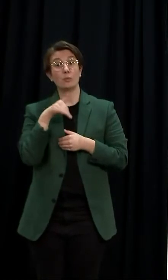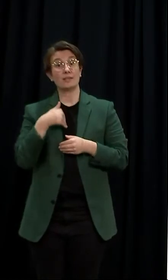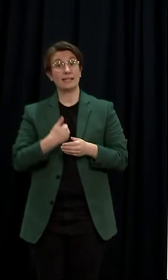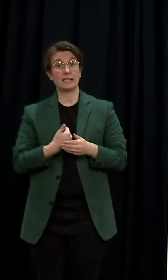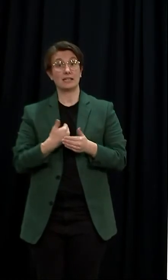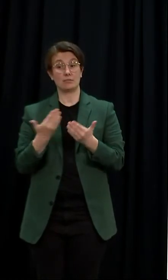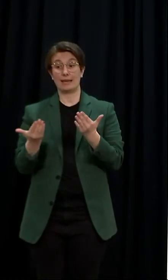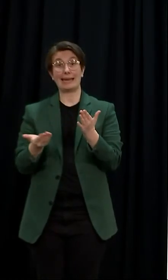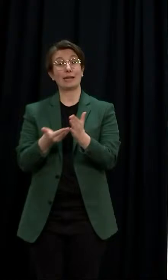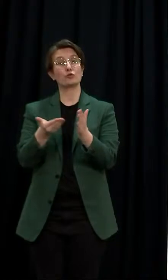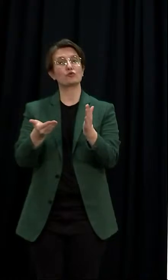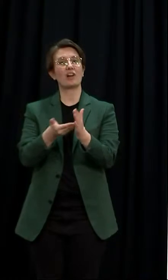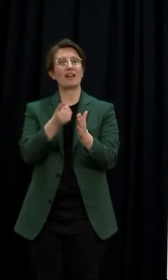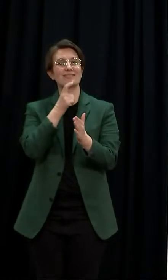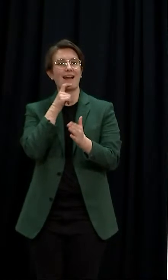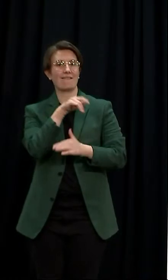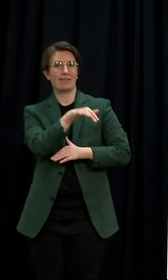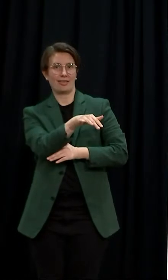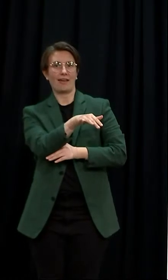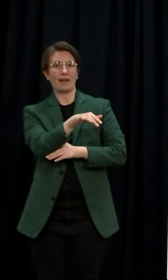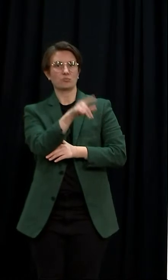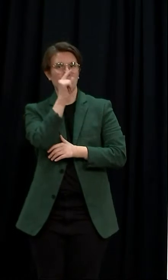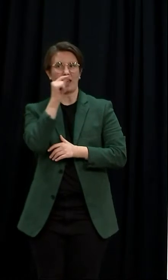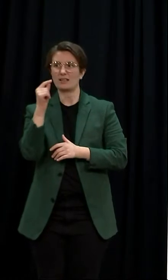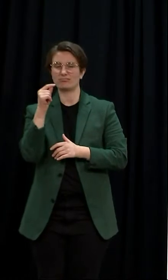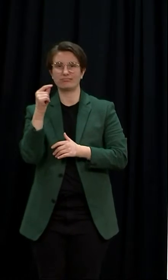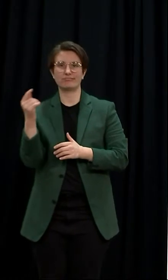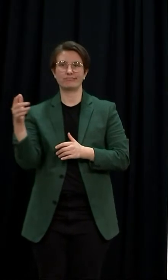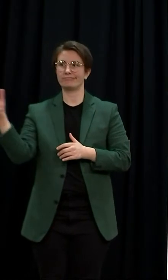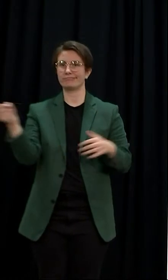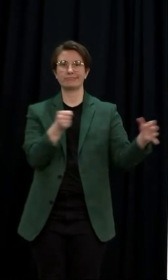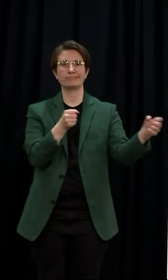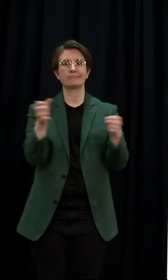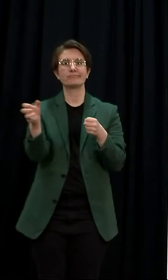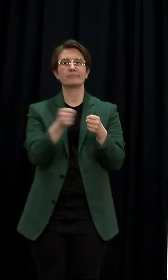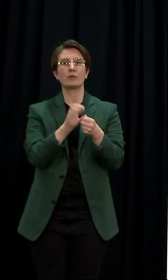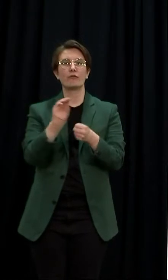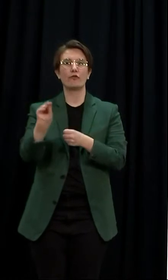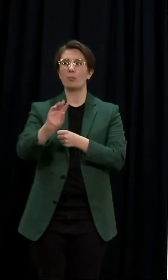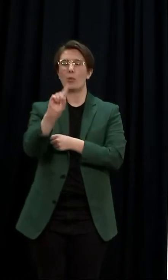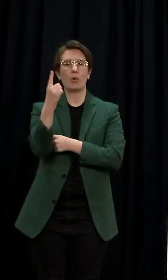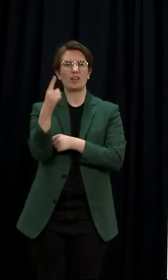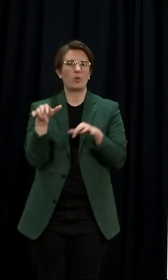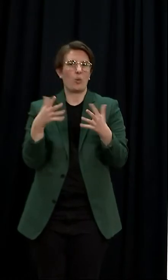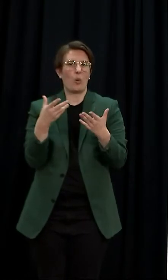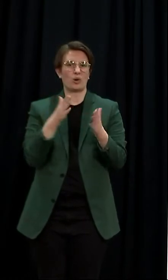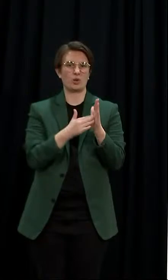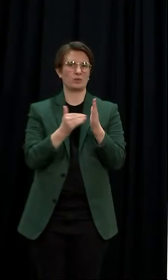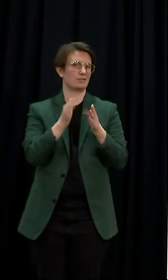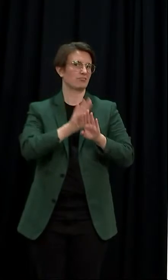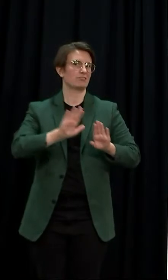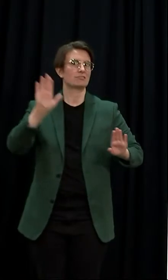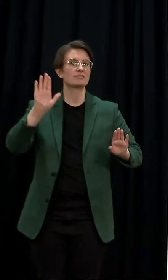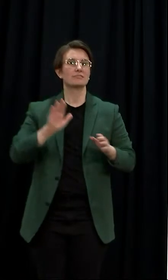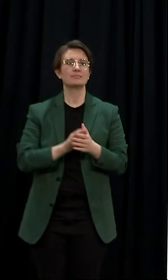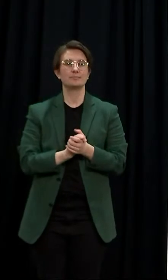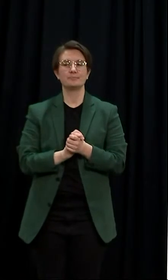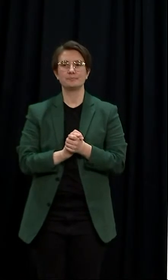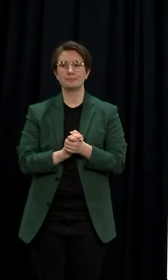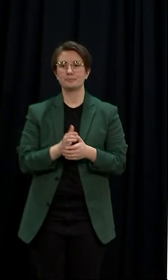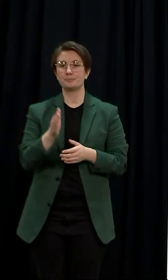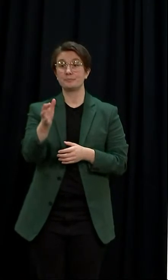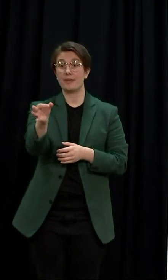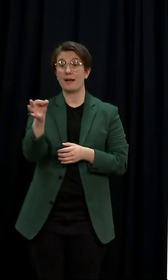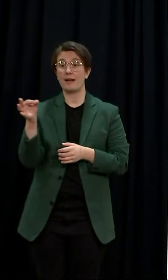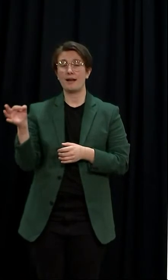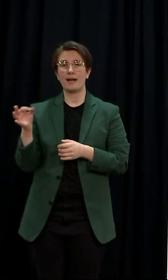across the Auckland region or from around the country. Yes. Just on rules around COVID, on the extreme end of rule